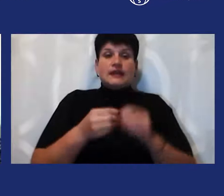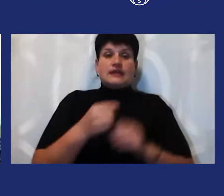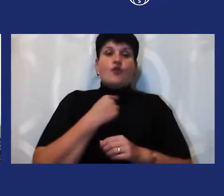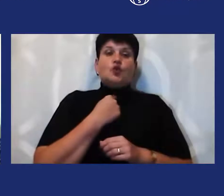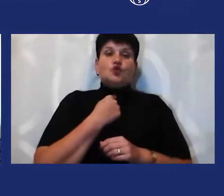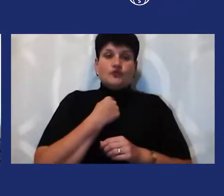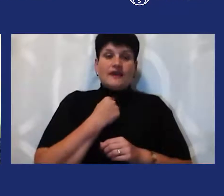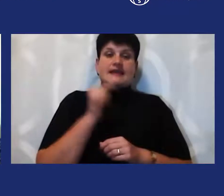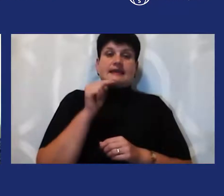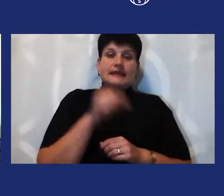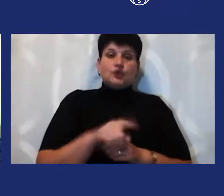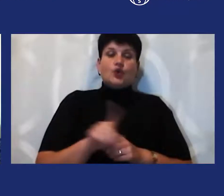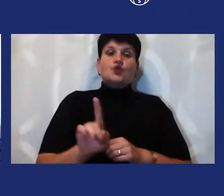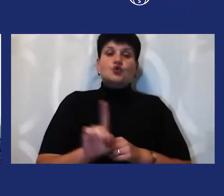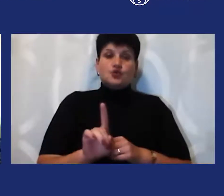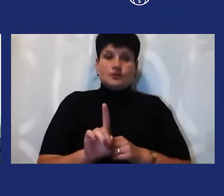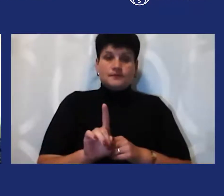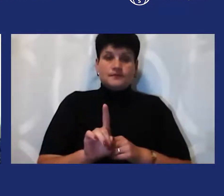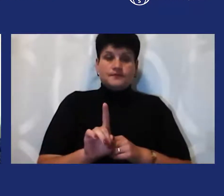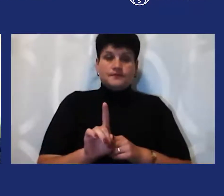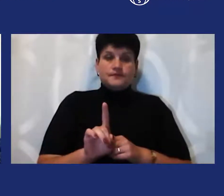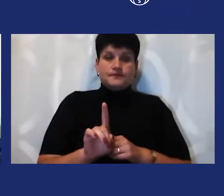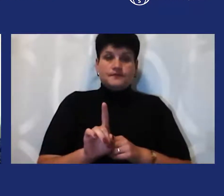make sure that